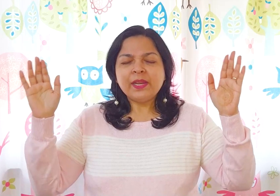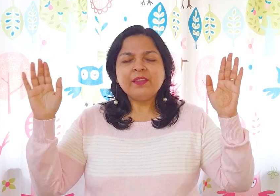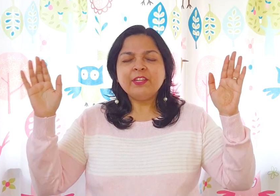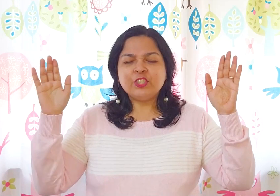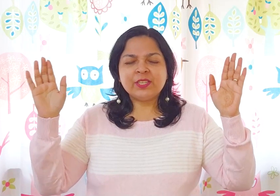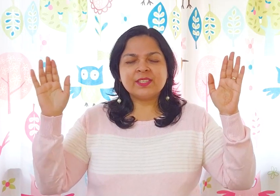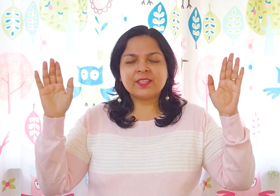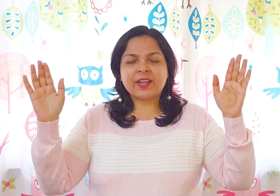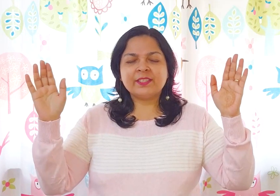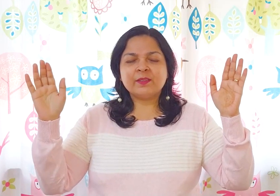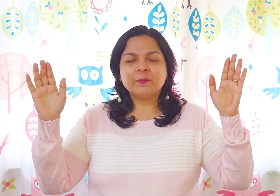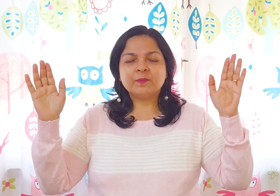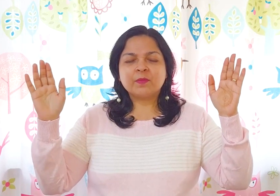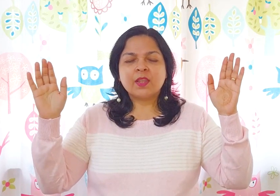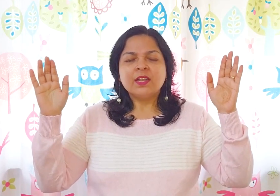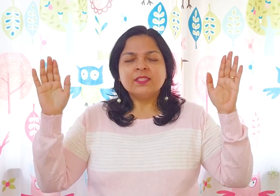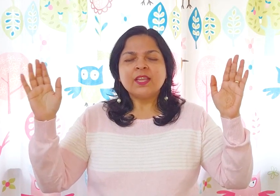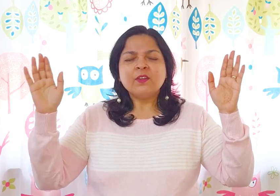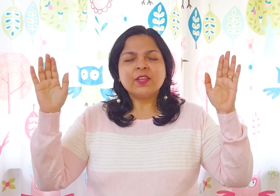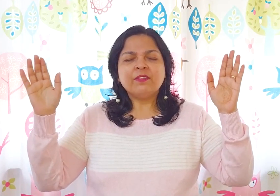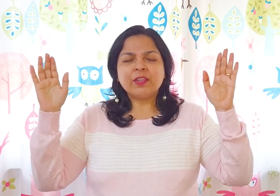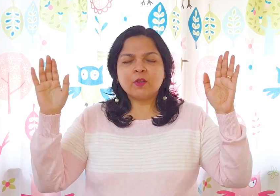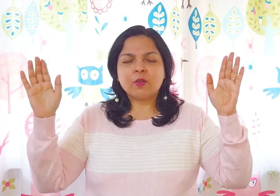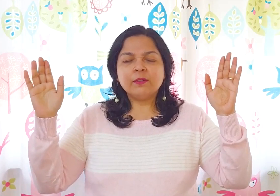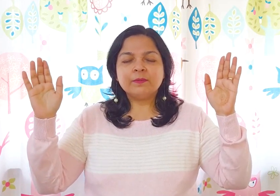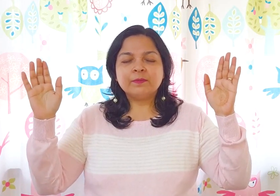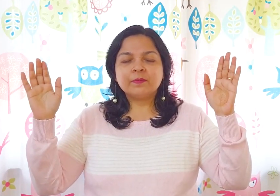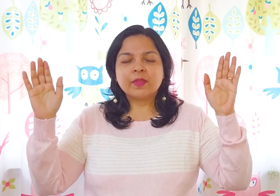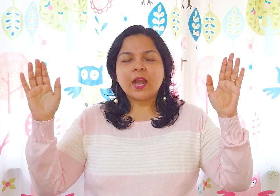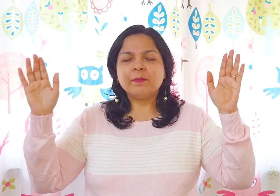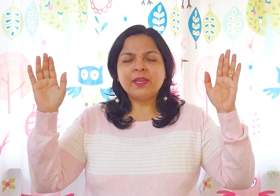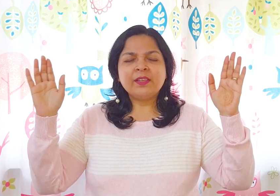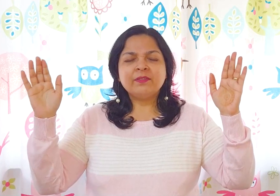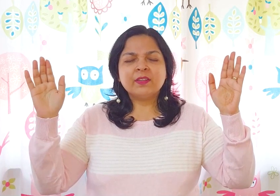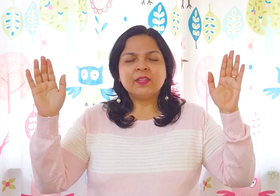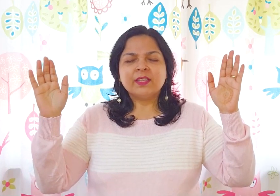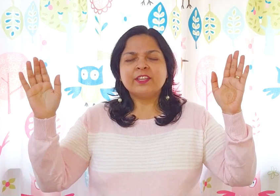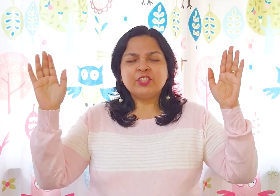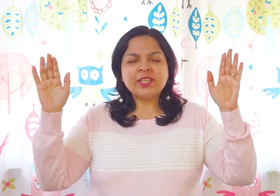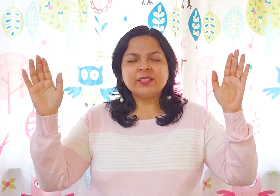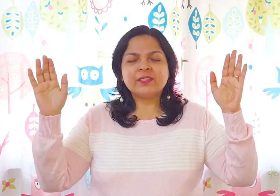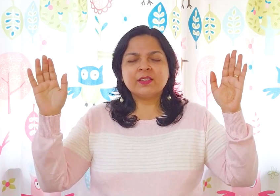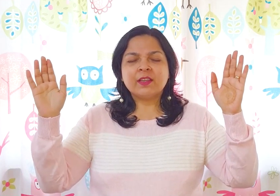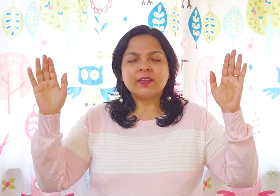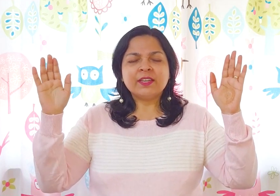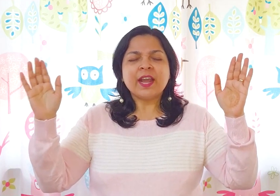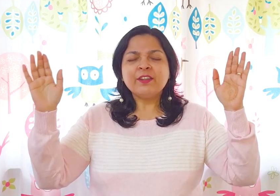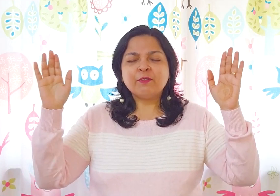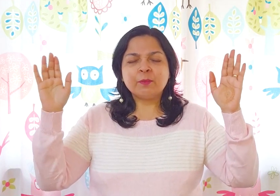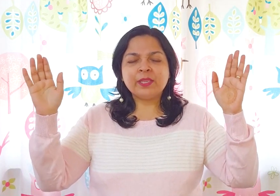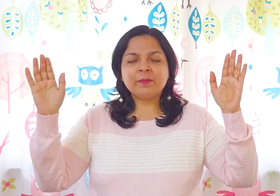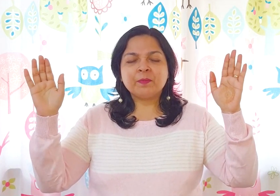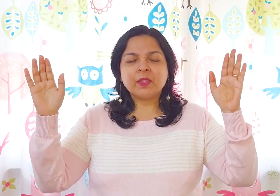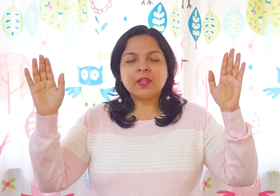I believe in Jesus Christ, Son of the living God. I believe that Jesus